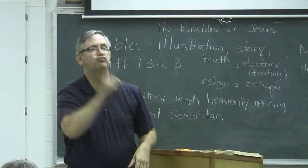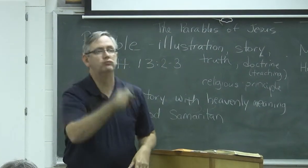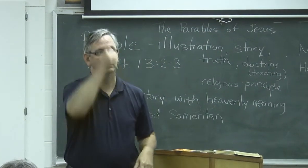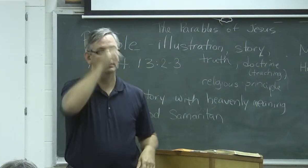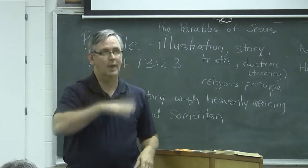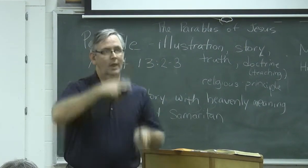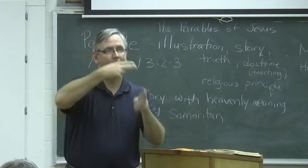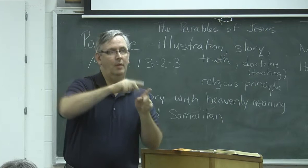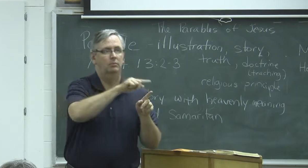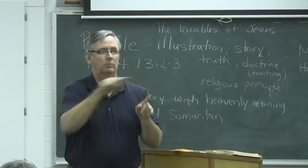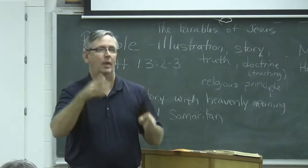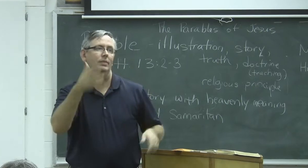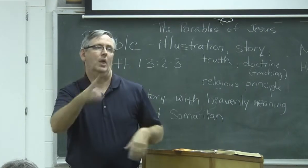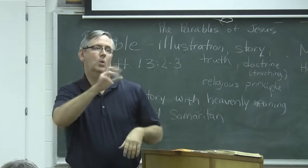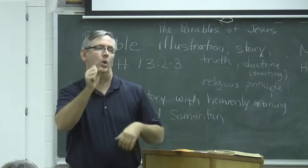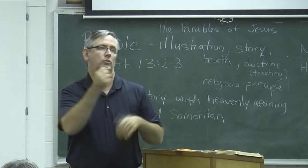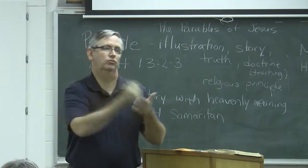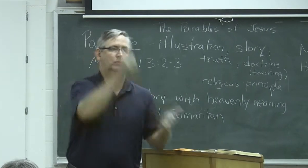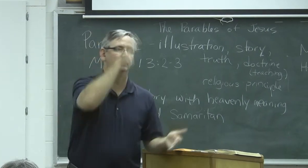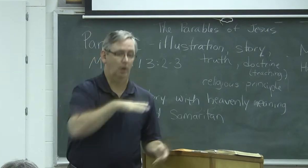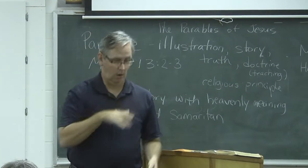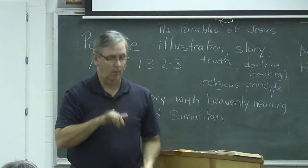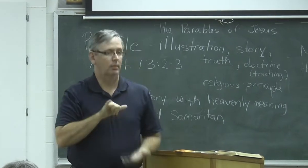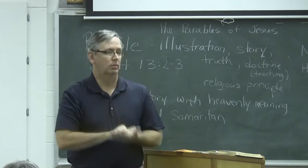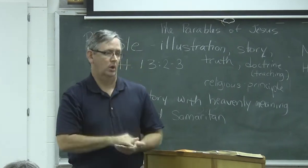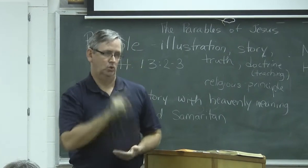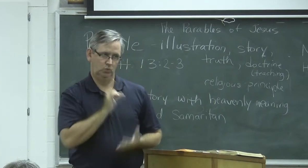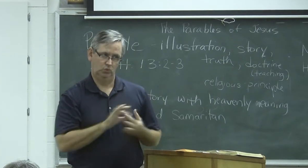It really did happen. The rich man really did go to hell.